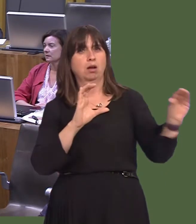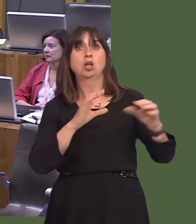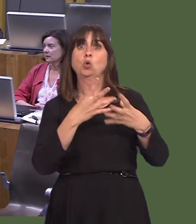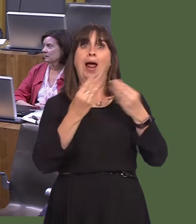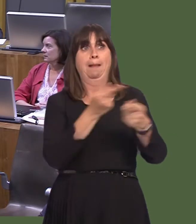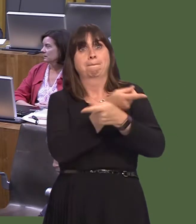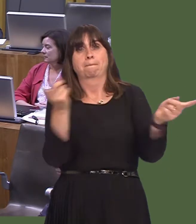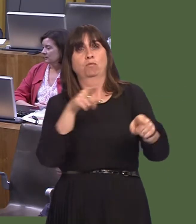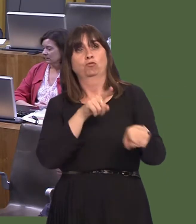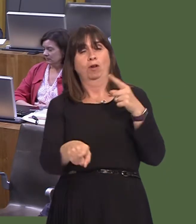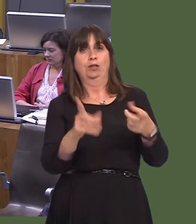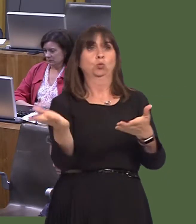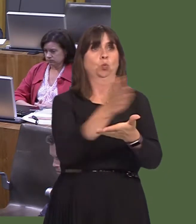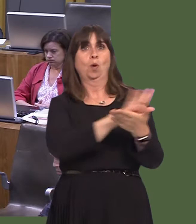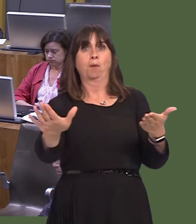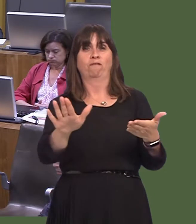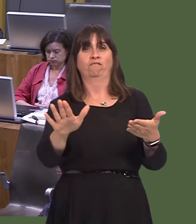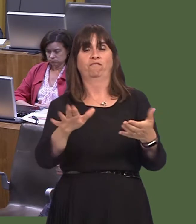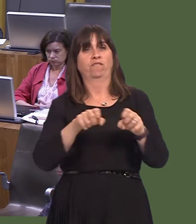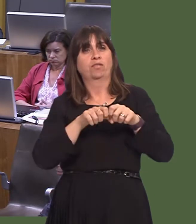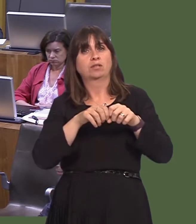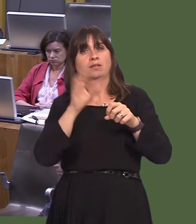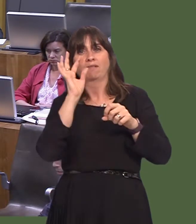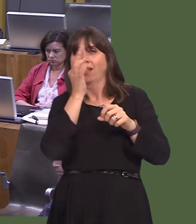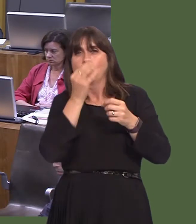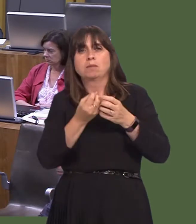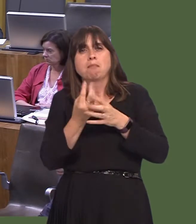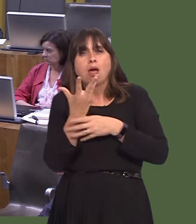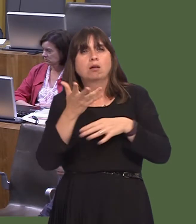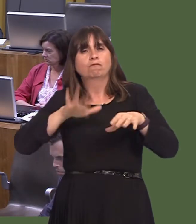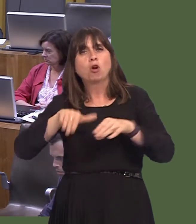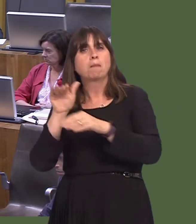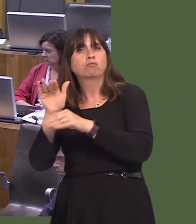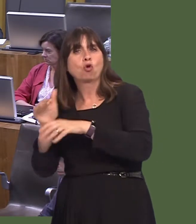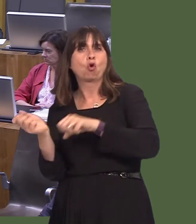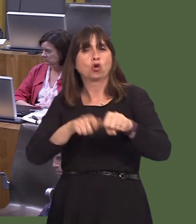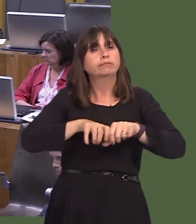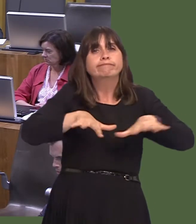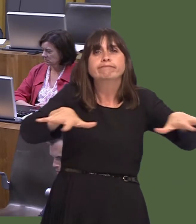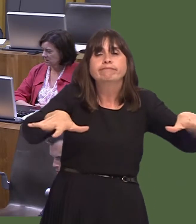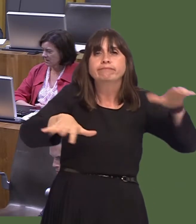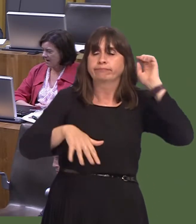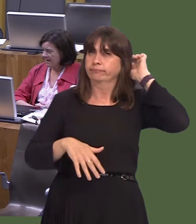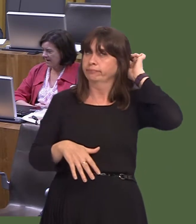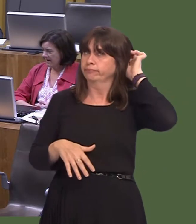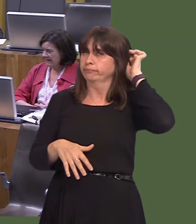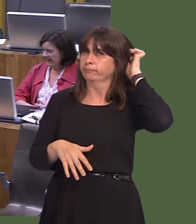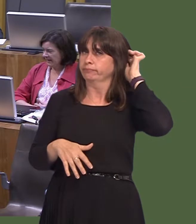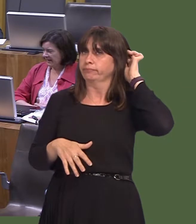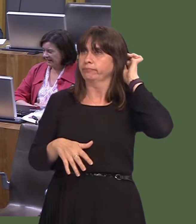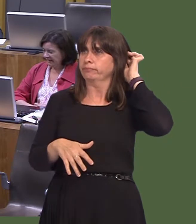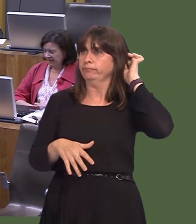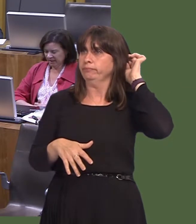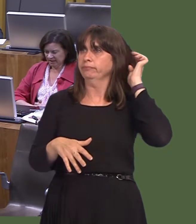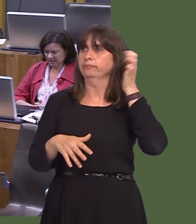invasive non-native plant species at over 1,000 sites throughout those 5 counties. It'll also train